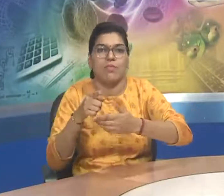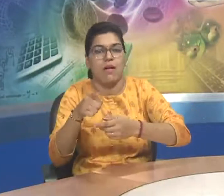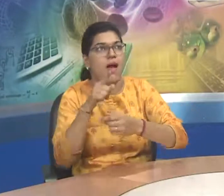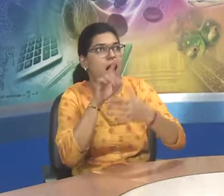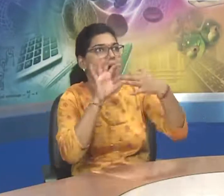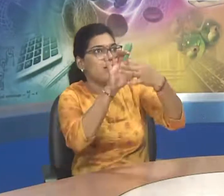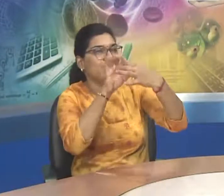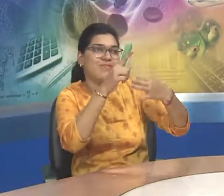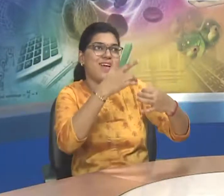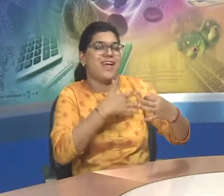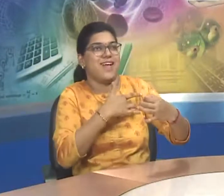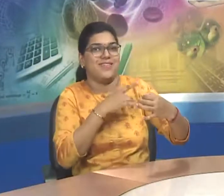gender,